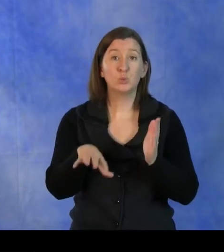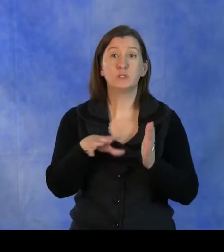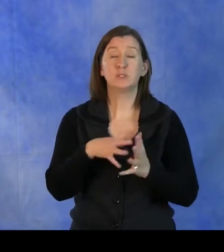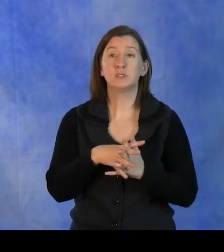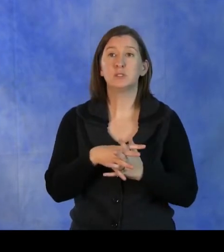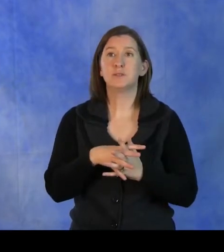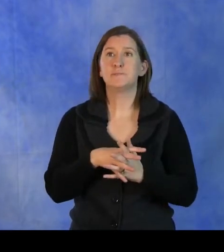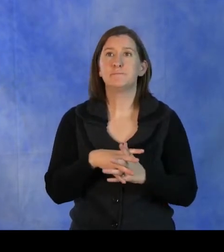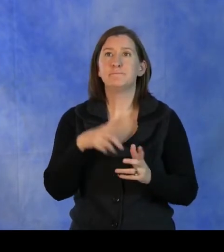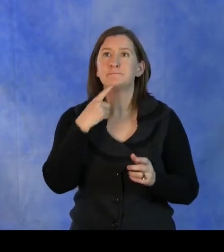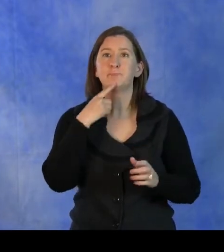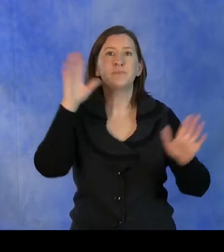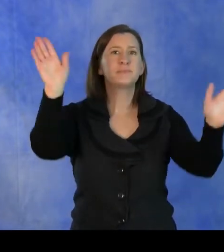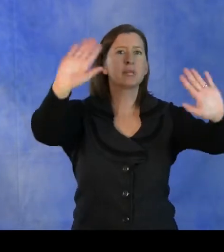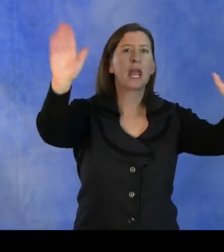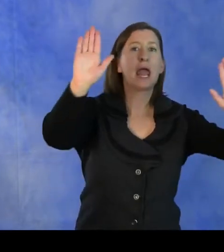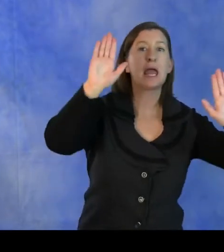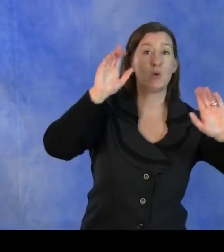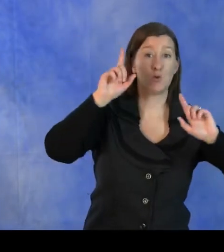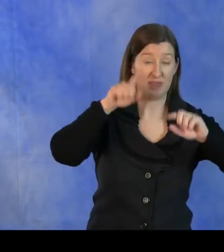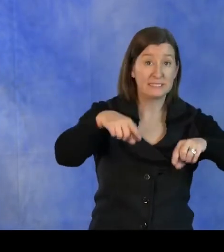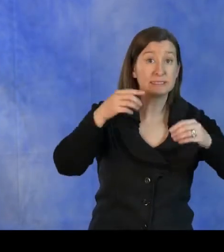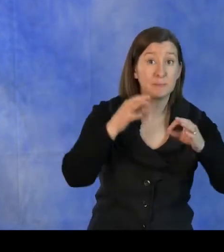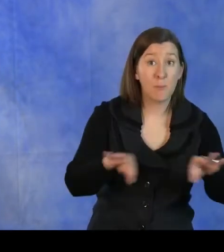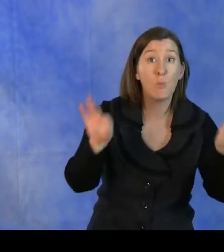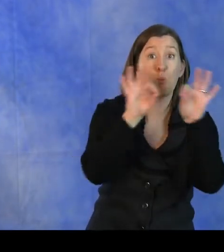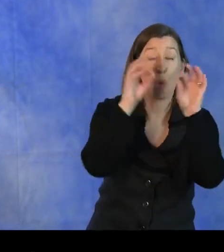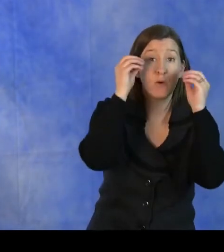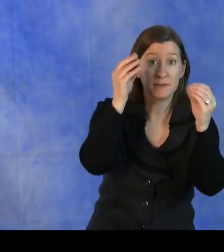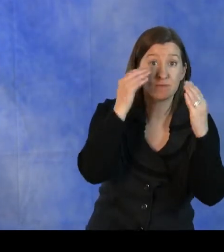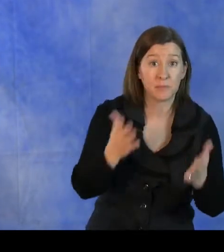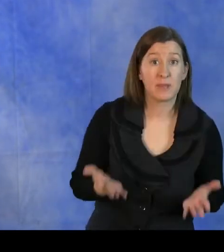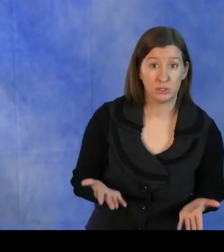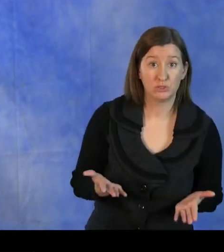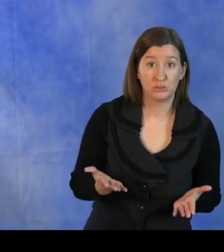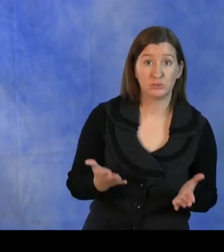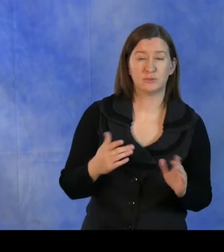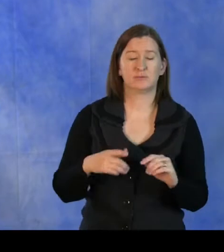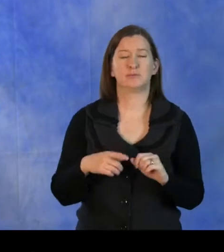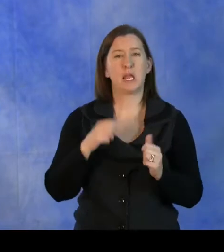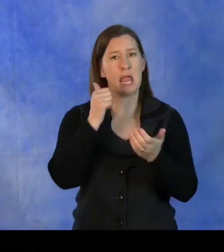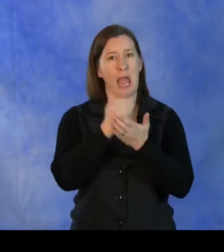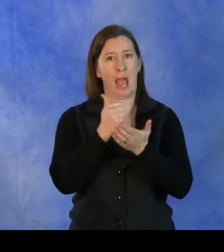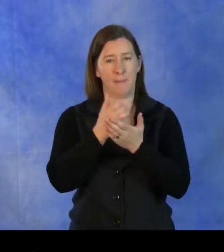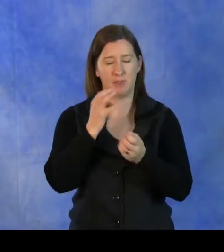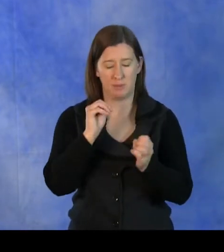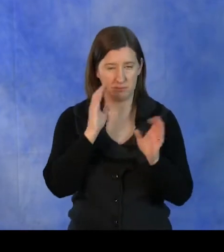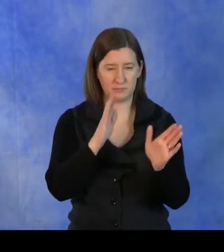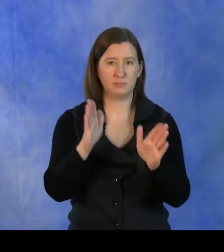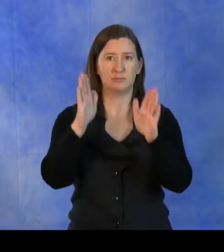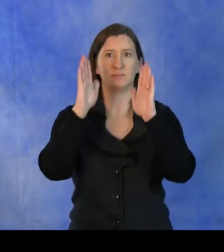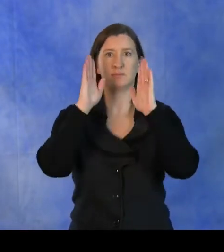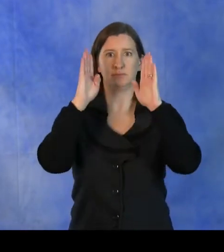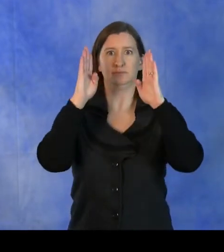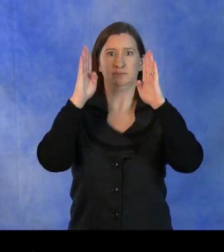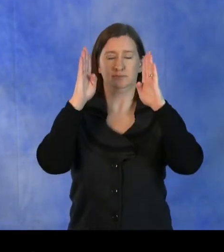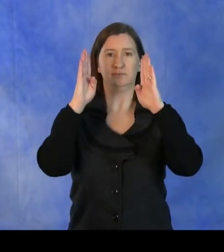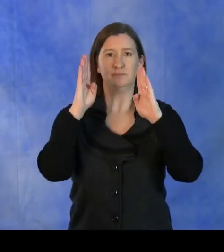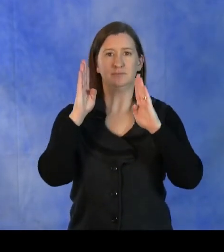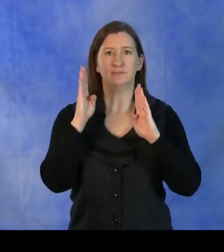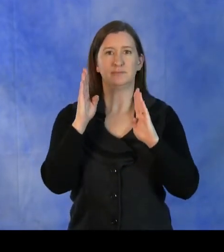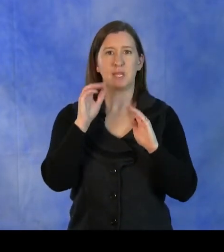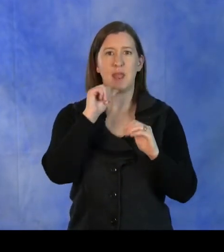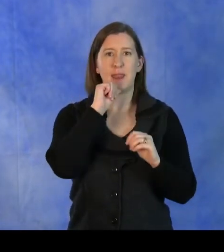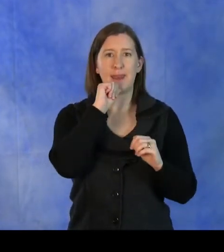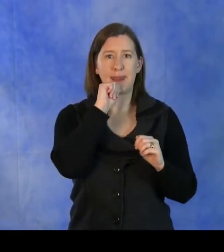Also, if the teacher can help the students by saying, this is important information, that helps them kind of